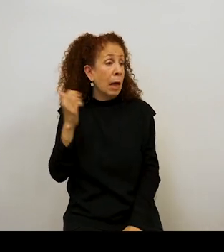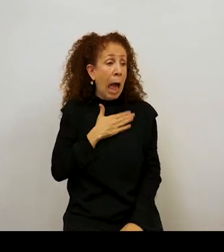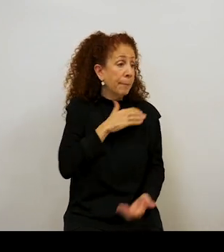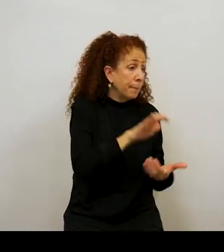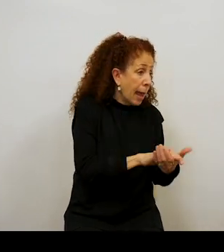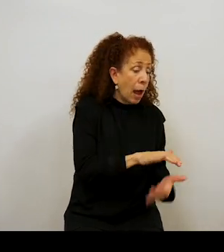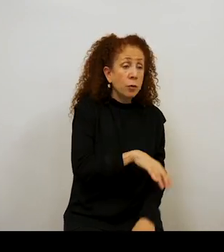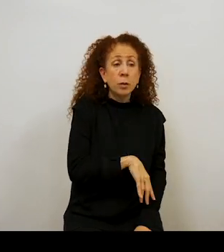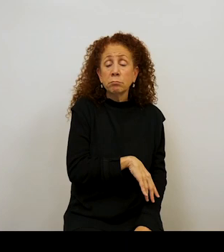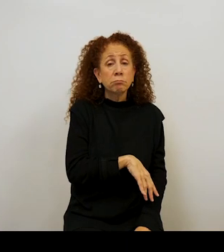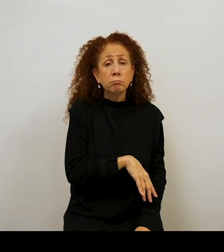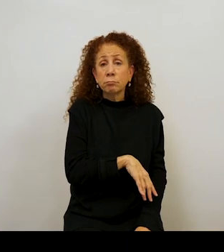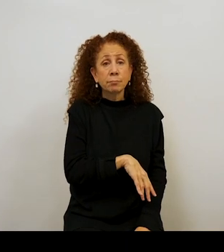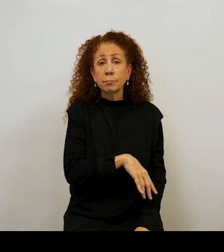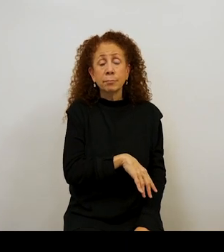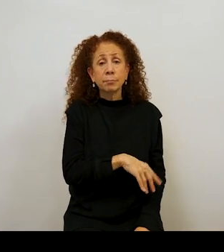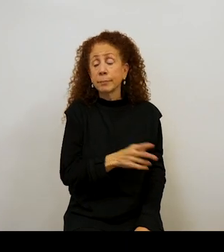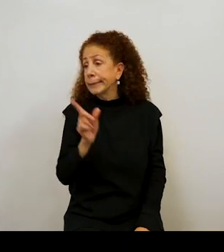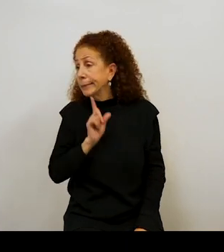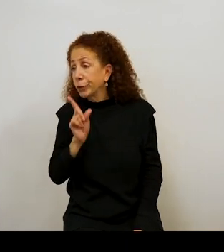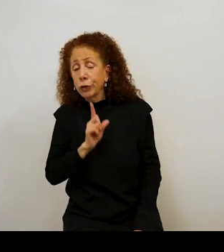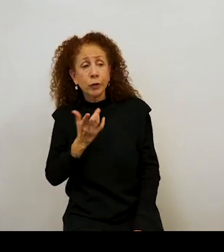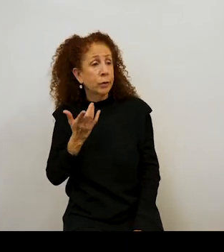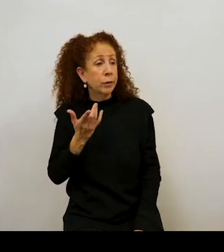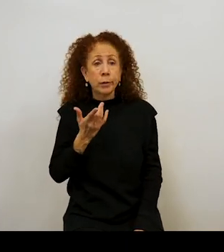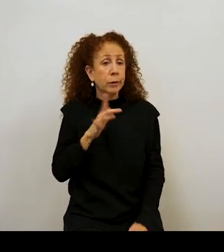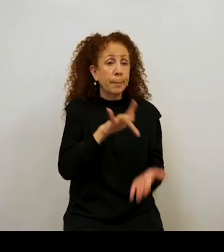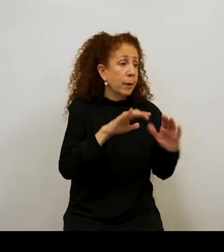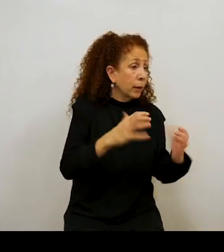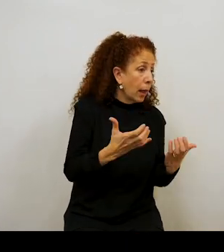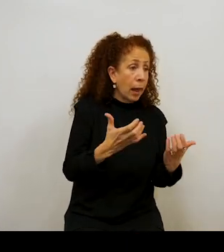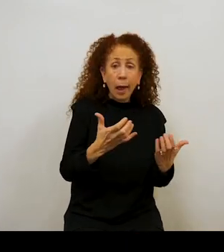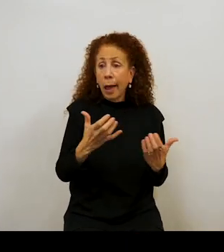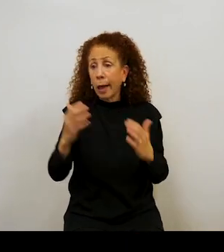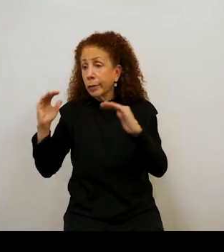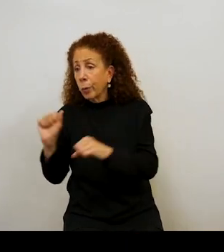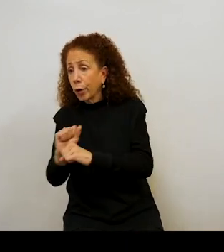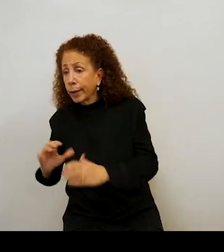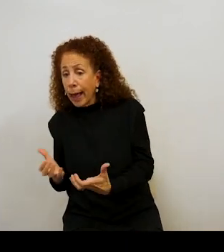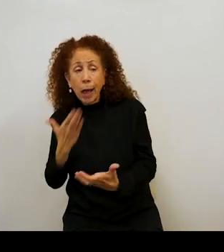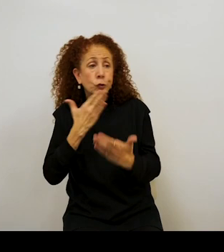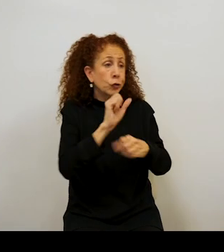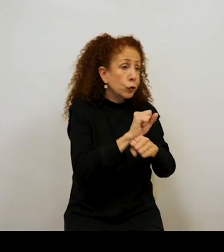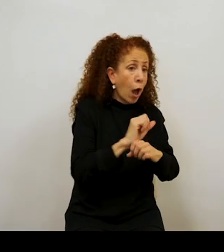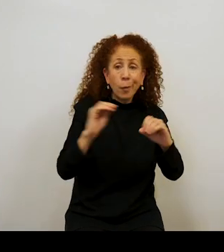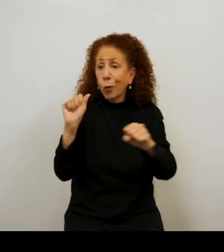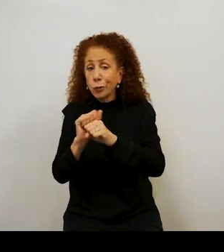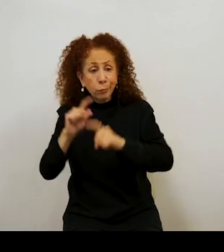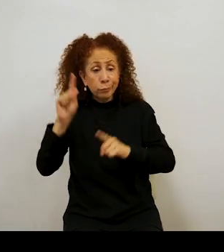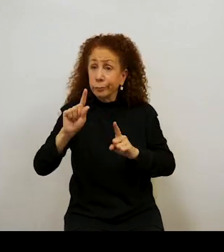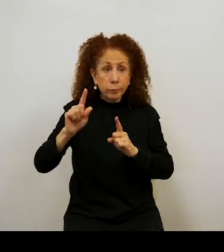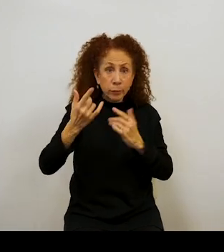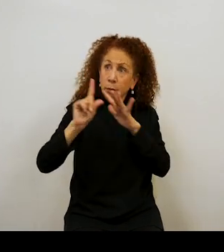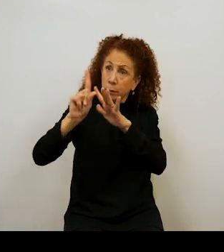married, some are single, some are middle class, some are working class, some have good jobs, some have no jobs.